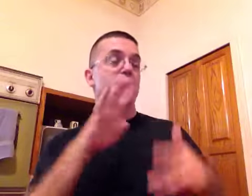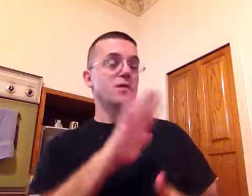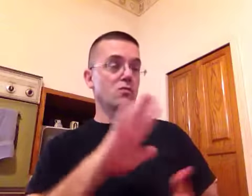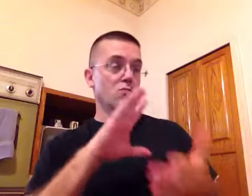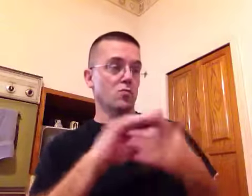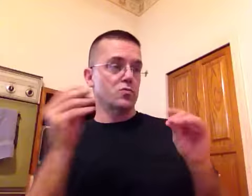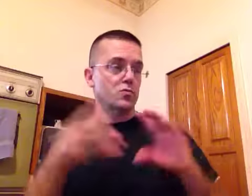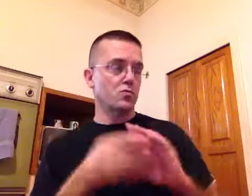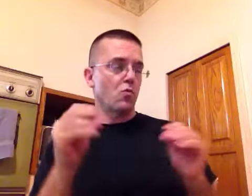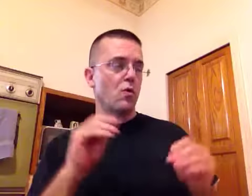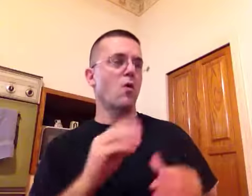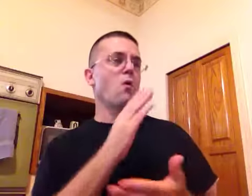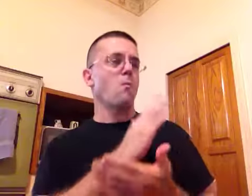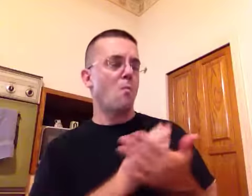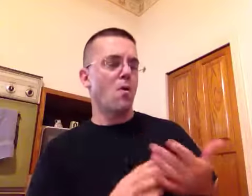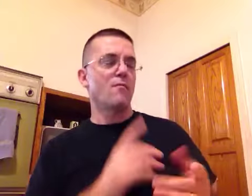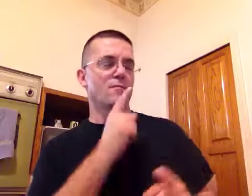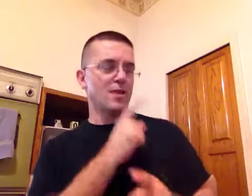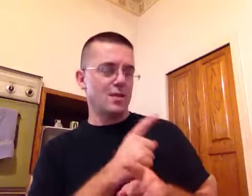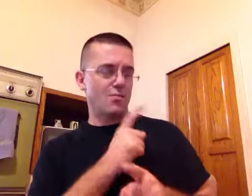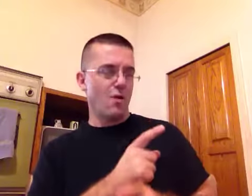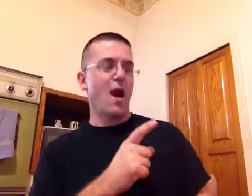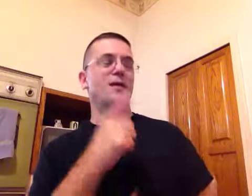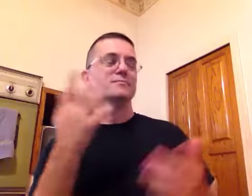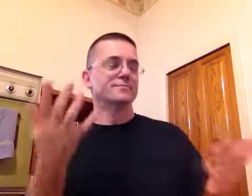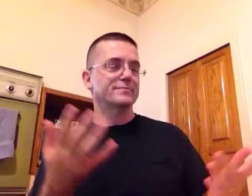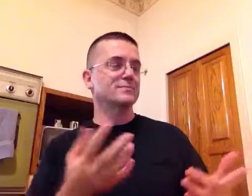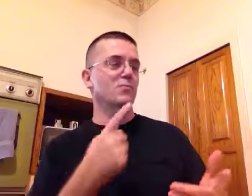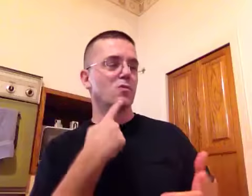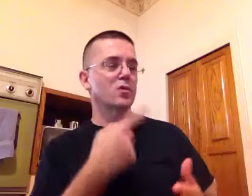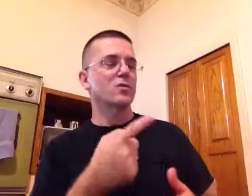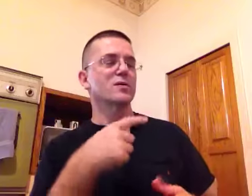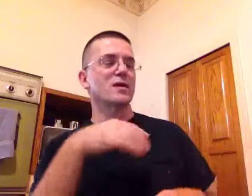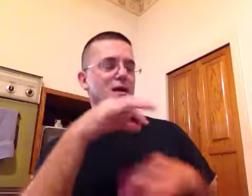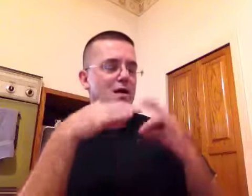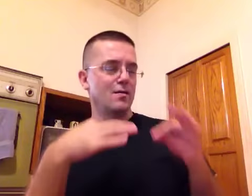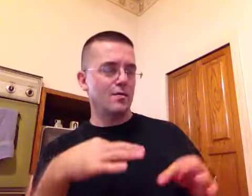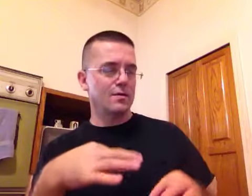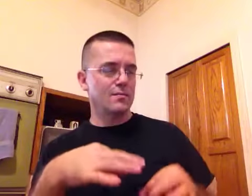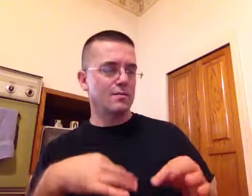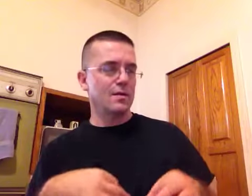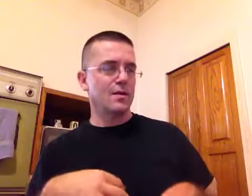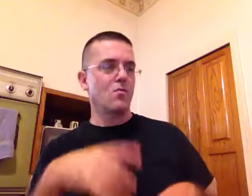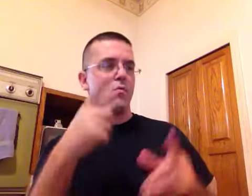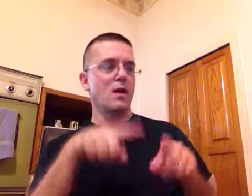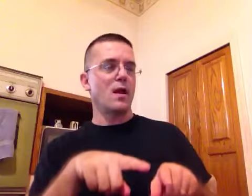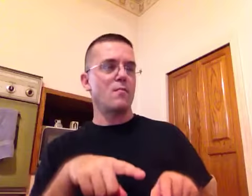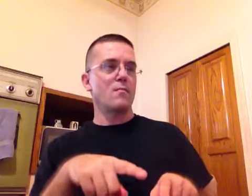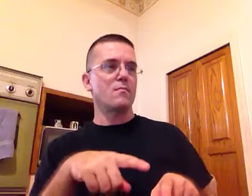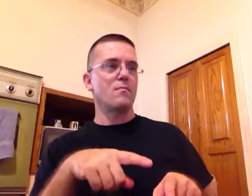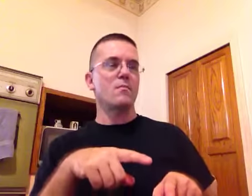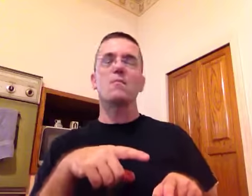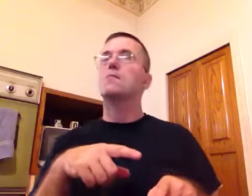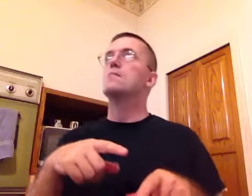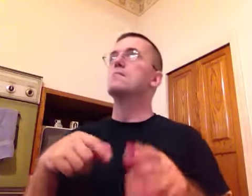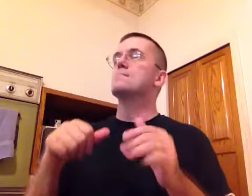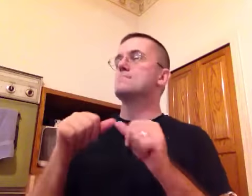at least parts of it that is appropriate and those kinds of things. What do you tell people the key to getting out of debt is? Sticking to the budget. A written plan.